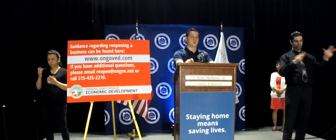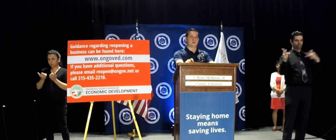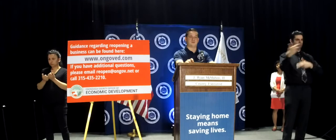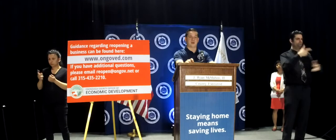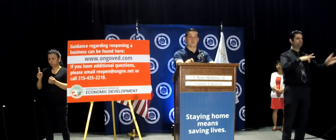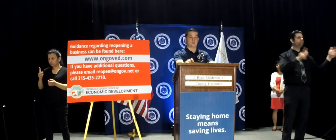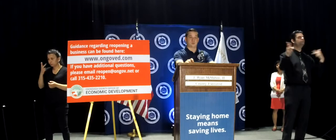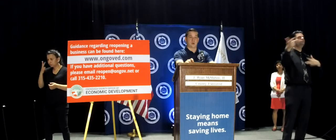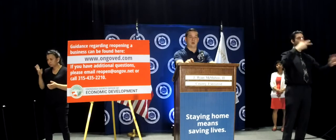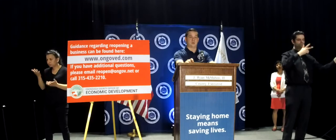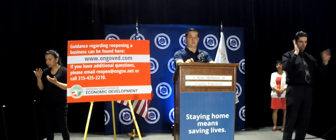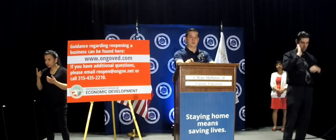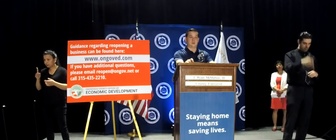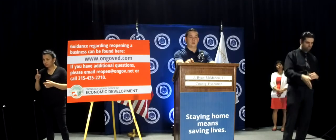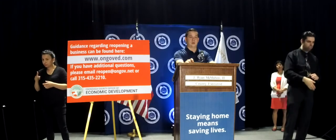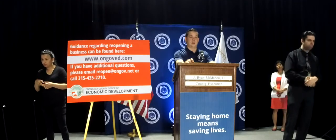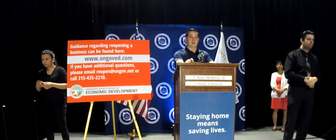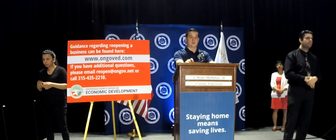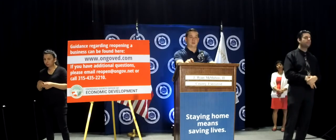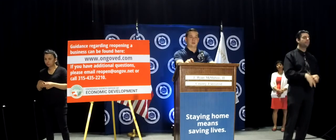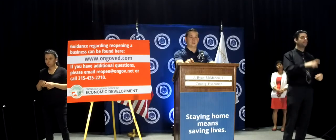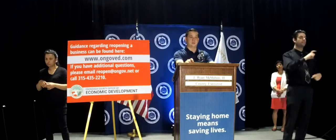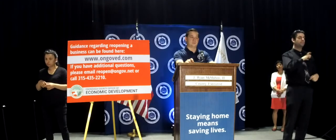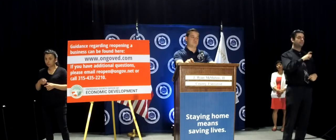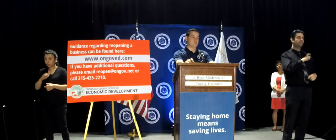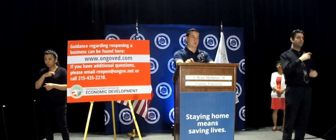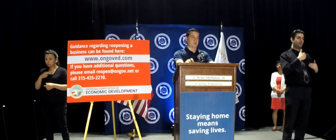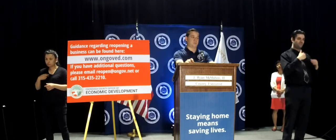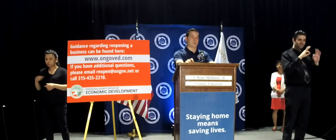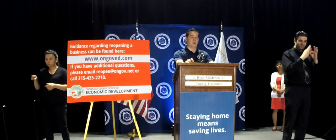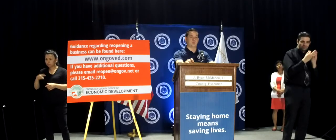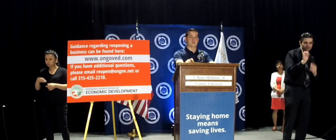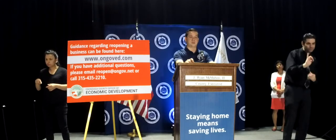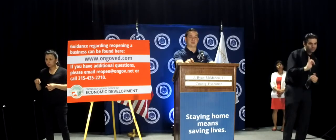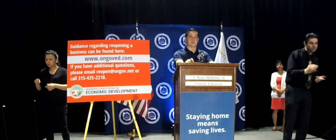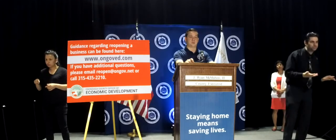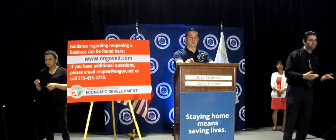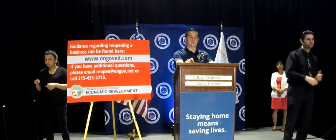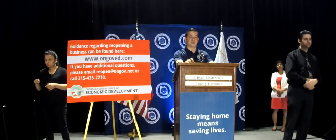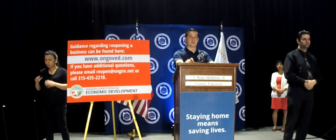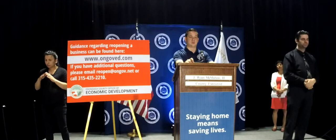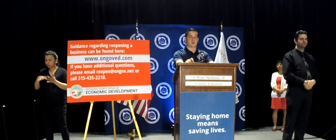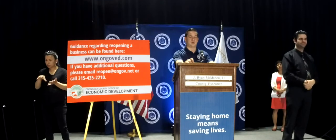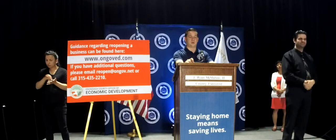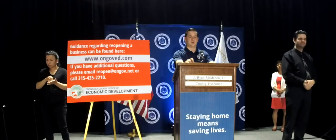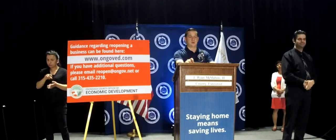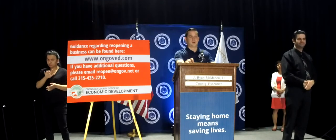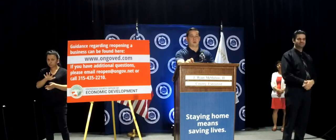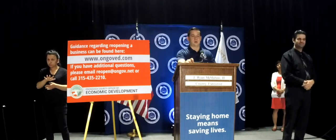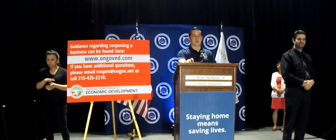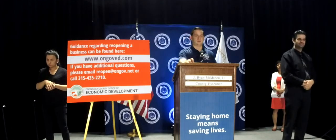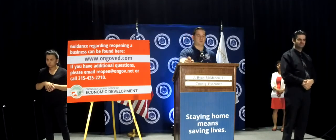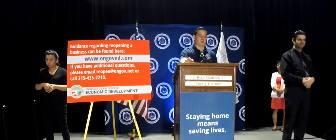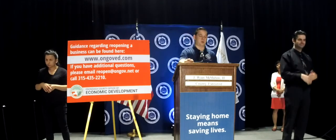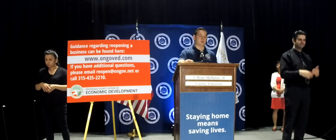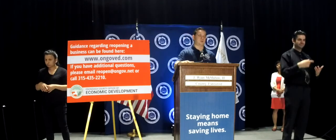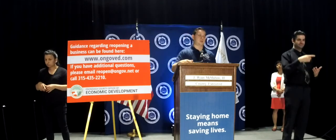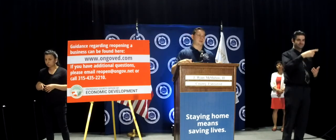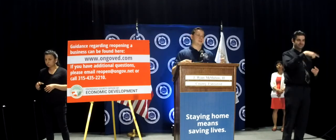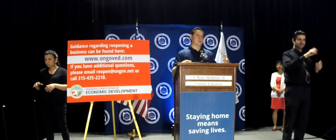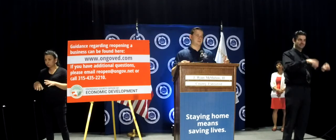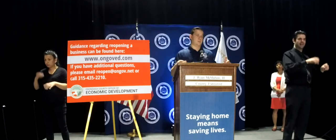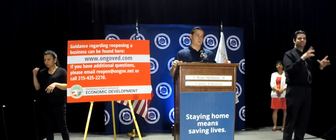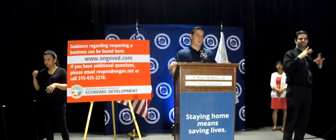these folks have families as well, and they are prone and susceptible to infection as well. We're going